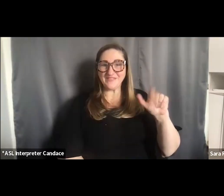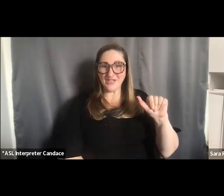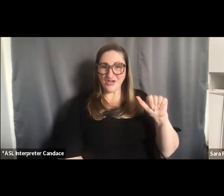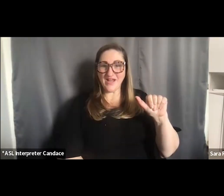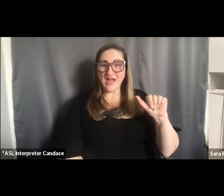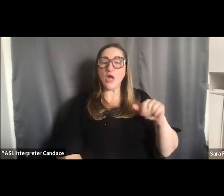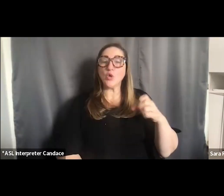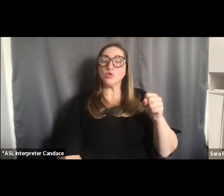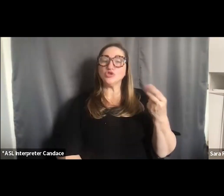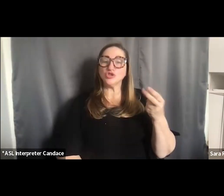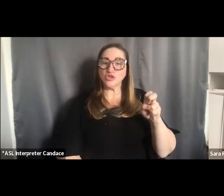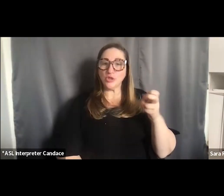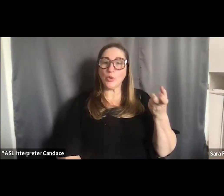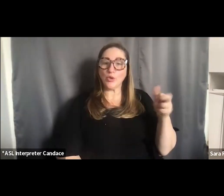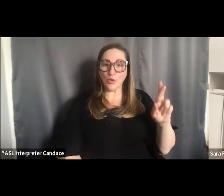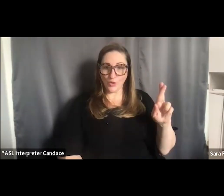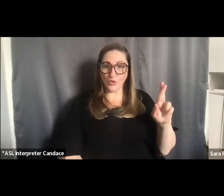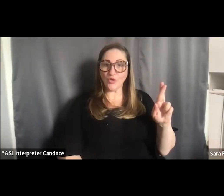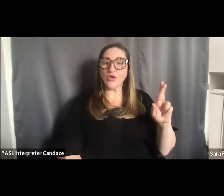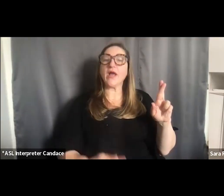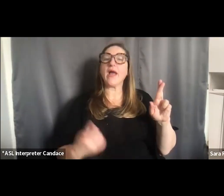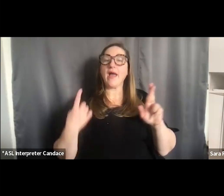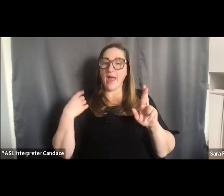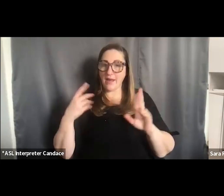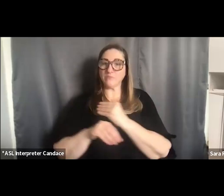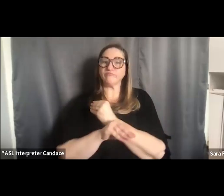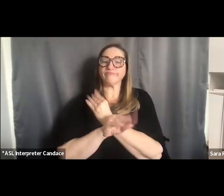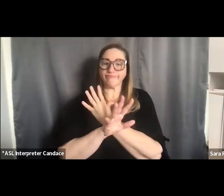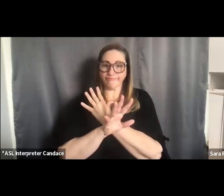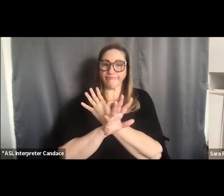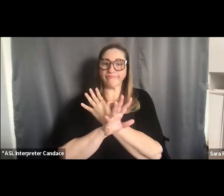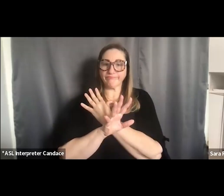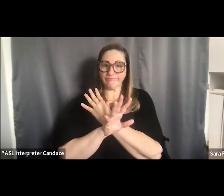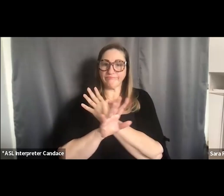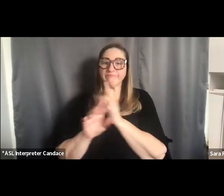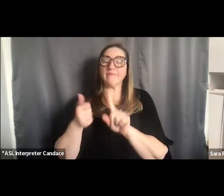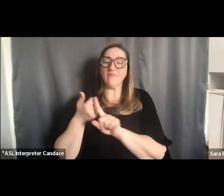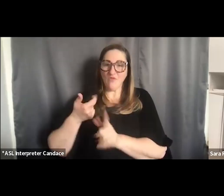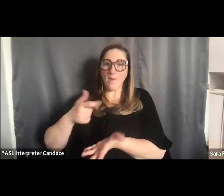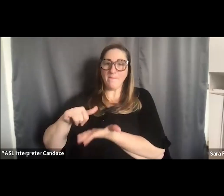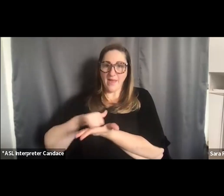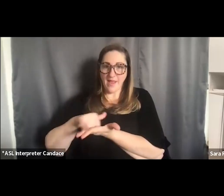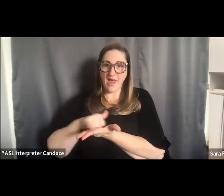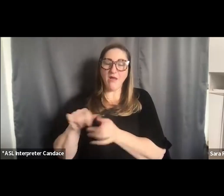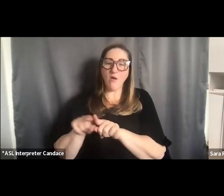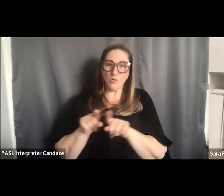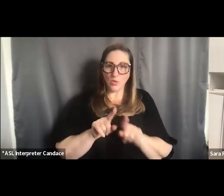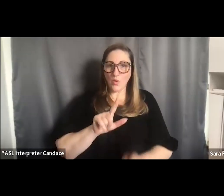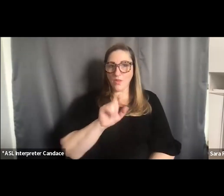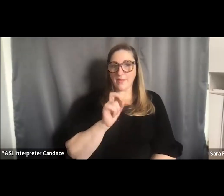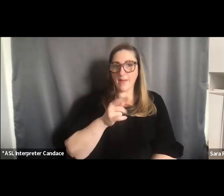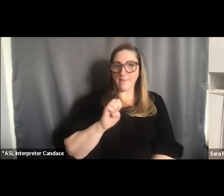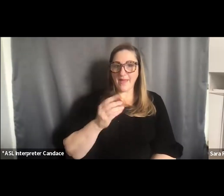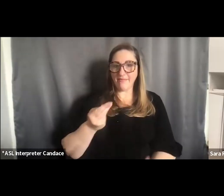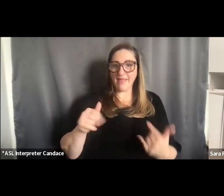pronouns. And I'm zooming in from occupied Muncie Lenape land, colonially known as Manhattan. I am a white woman